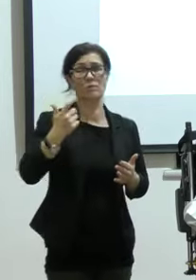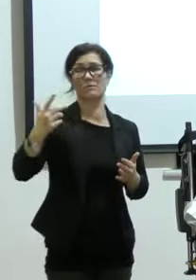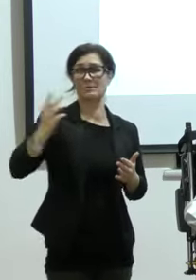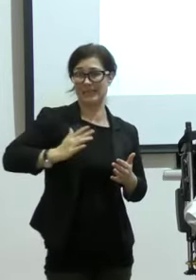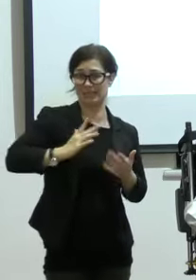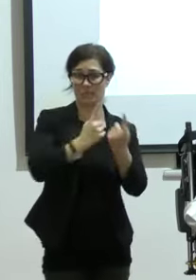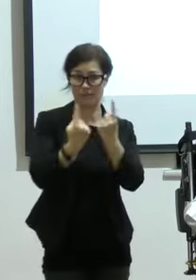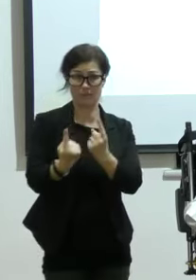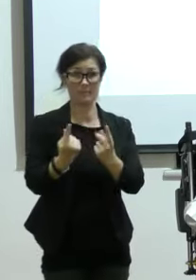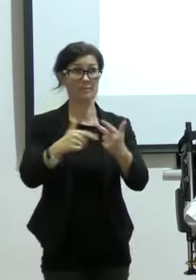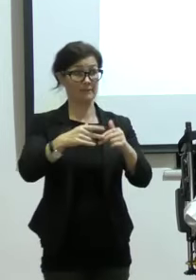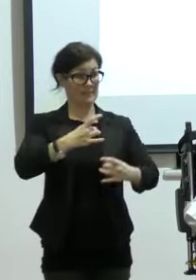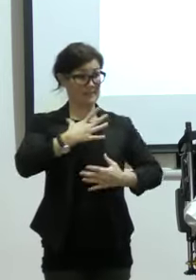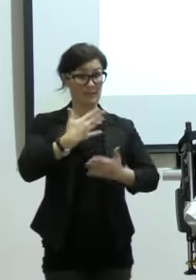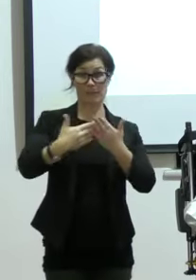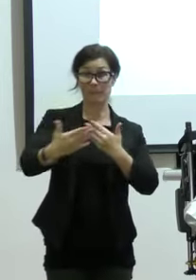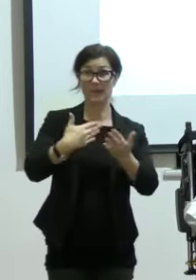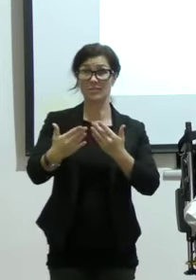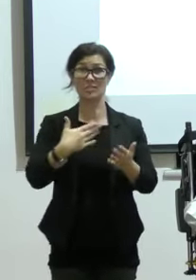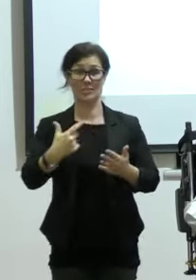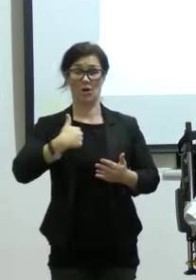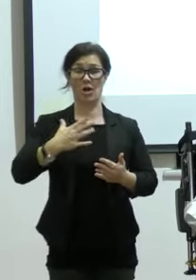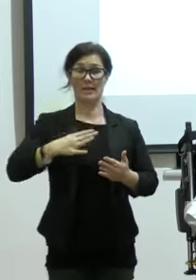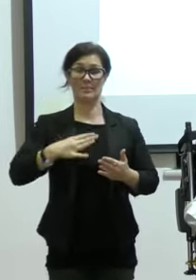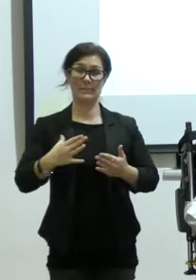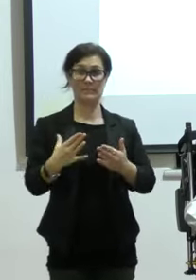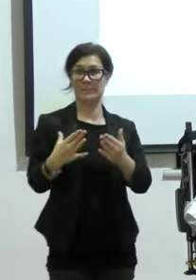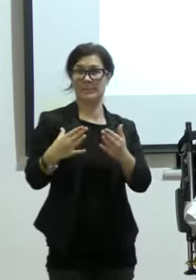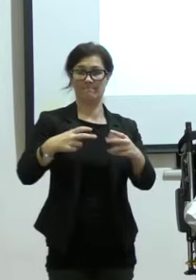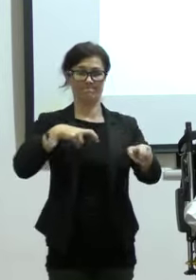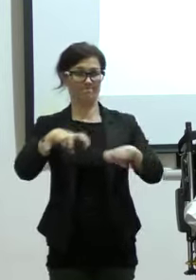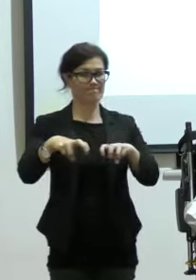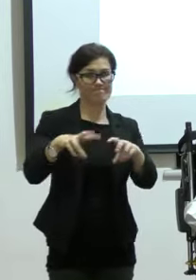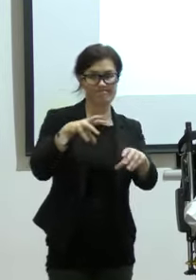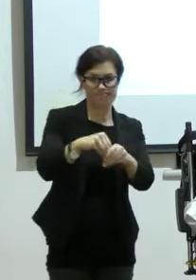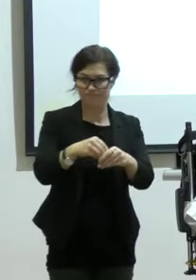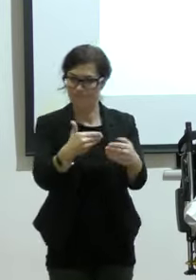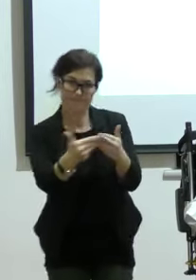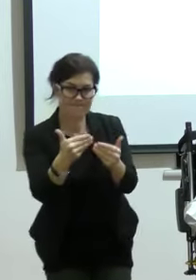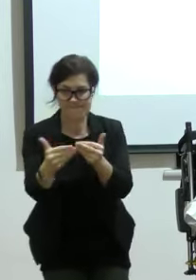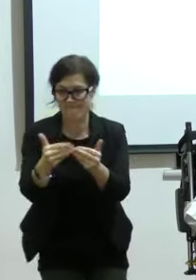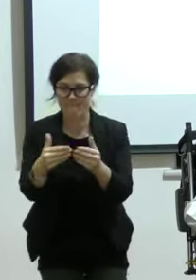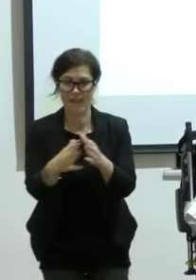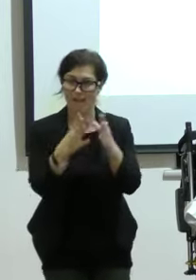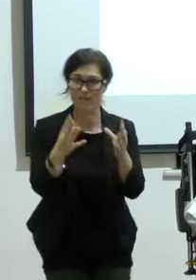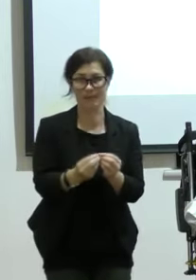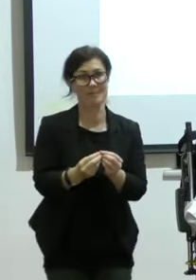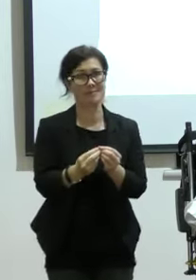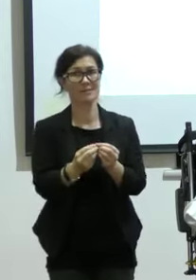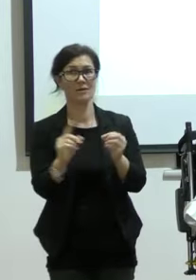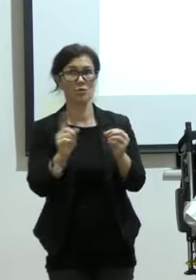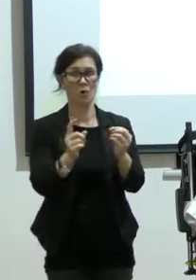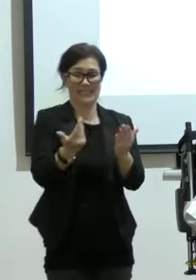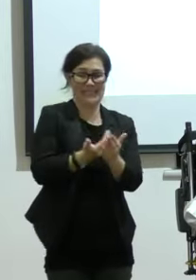if you're self-managing, you have to be more actively involved in managing your records and keeping